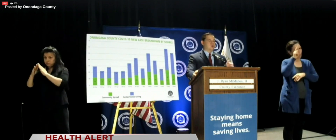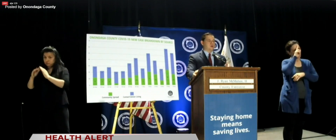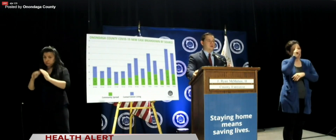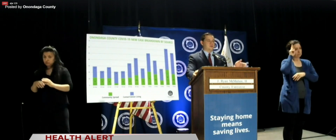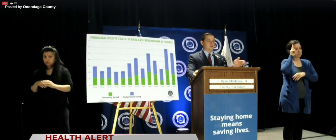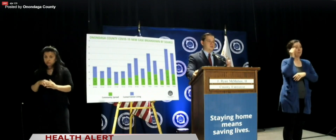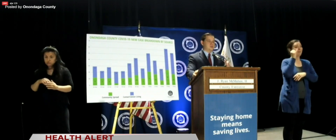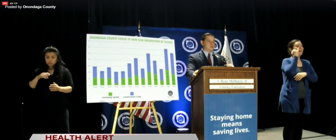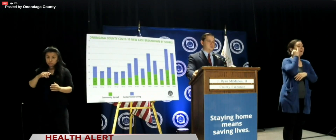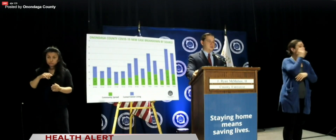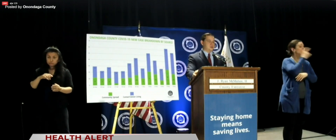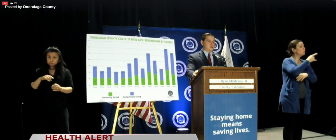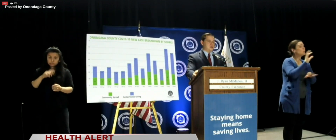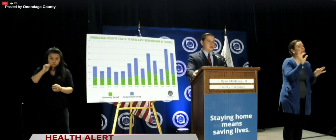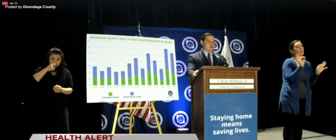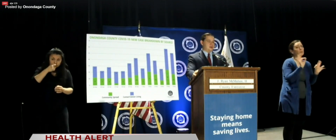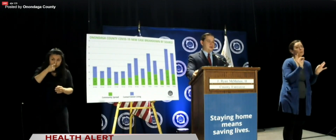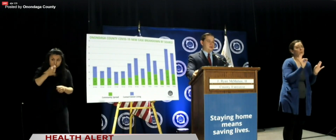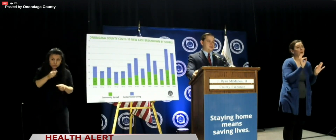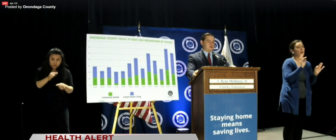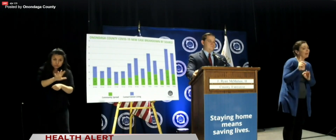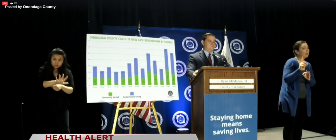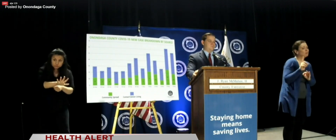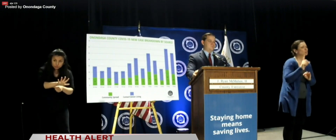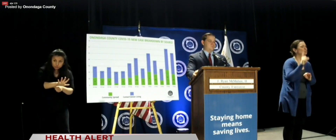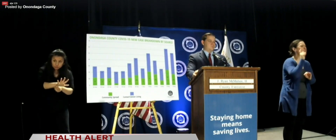how critical this is.